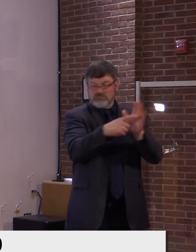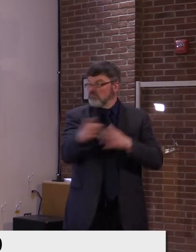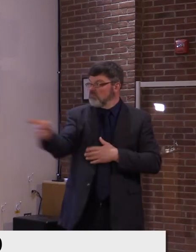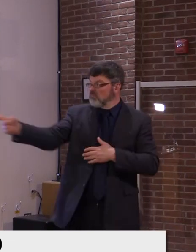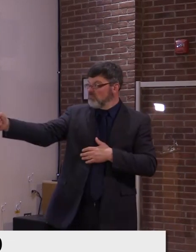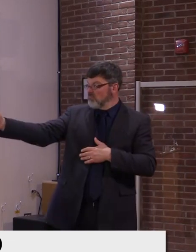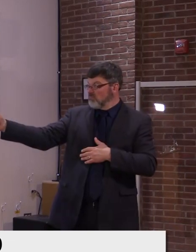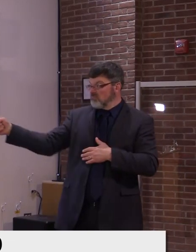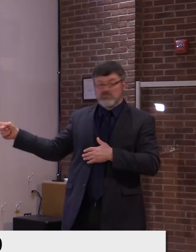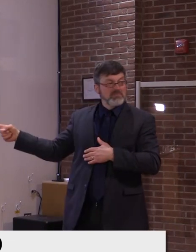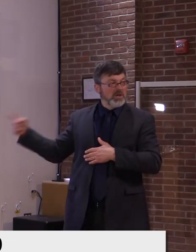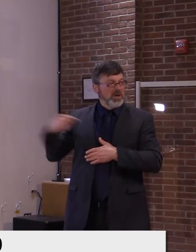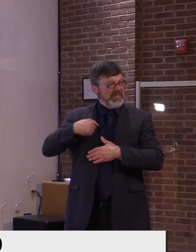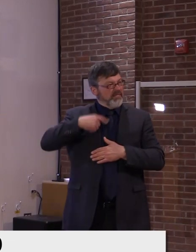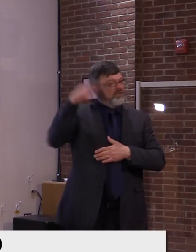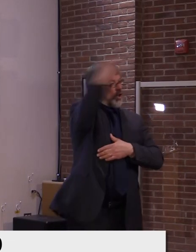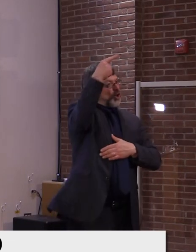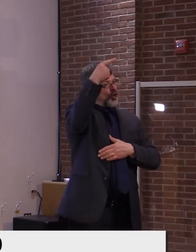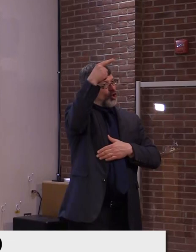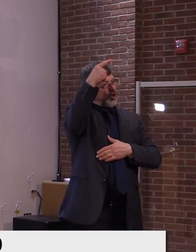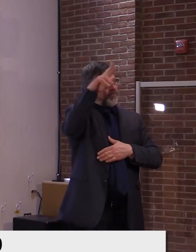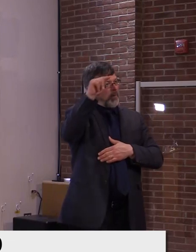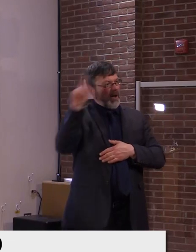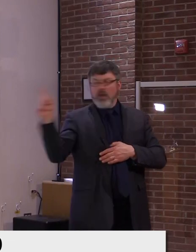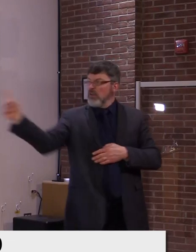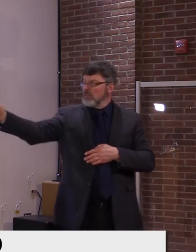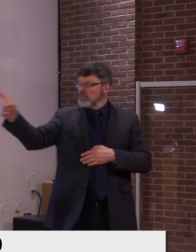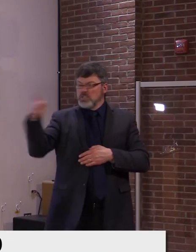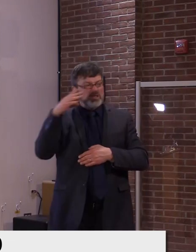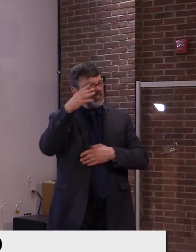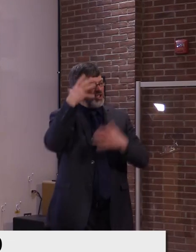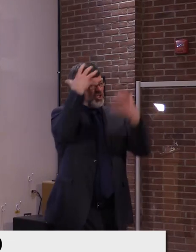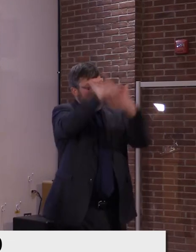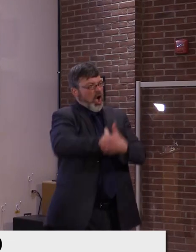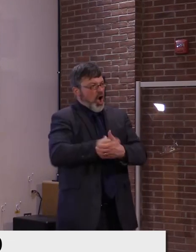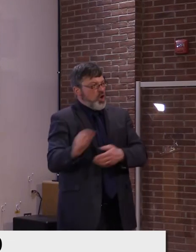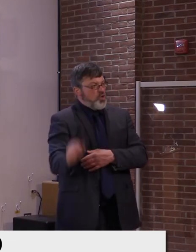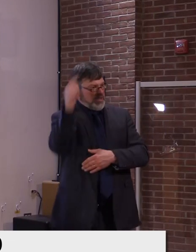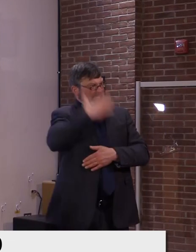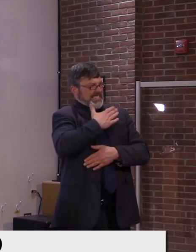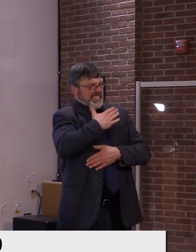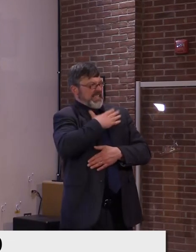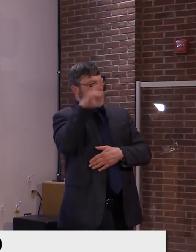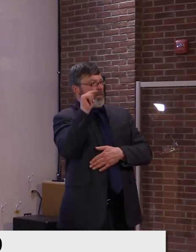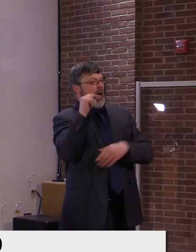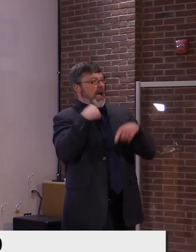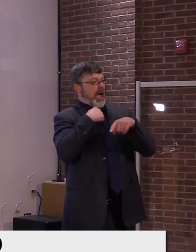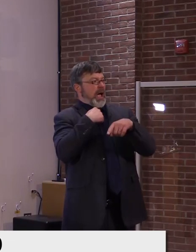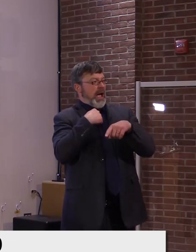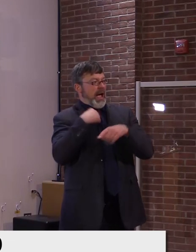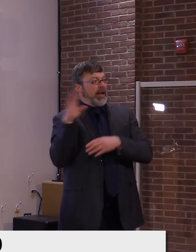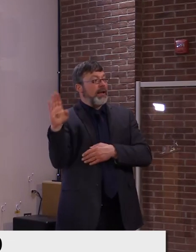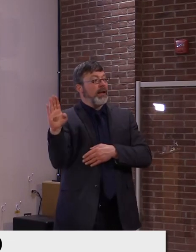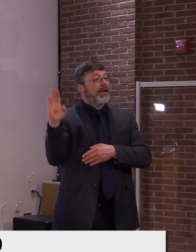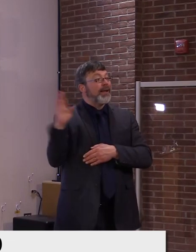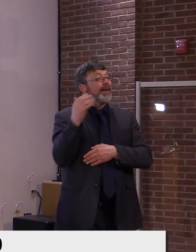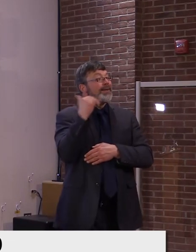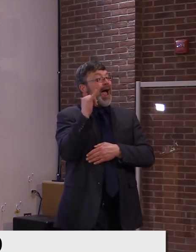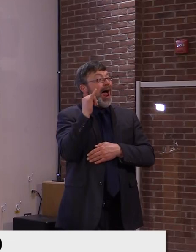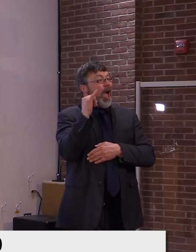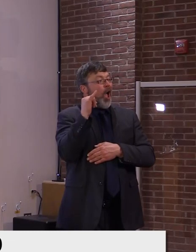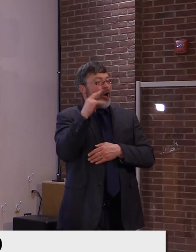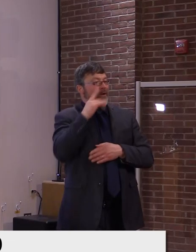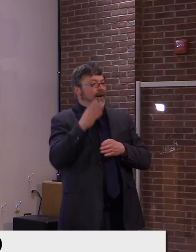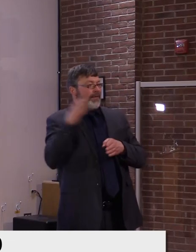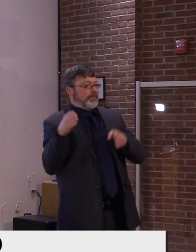30 days, Vermont leads the country in terms of per capita testing occurring. And you'll see also that